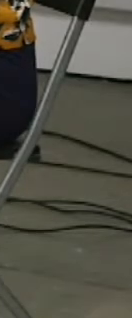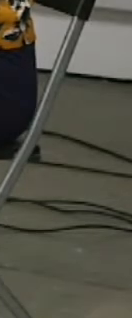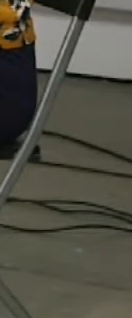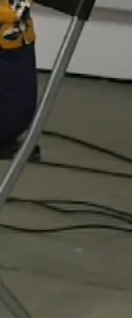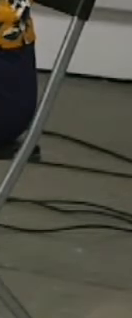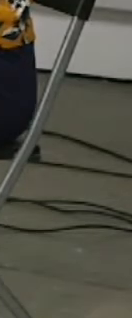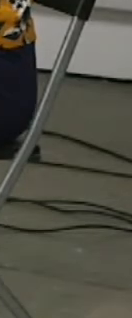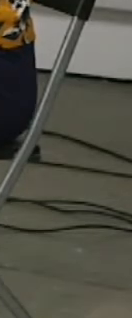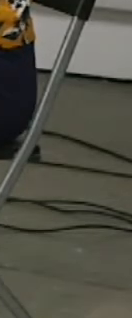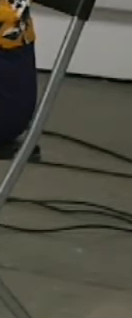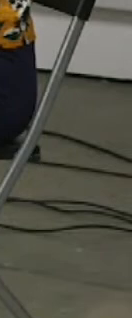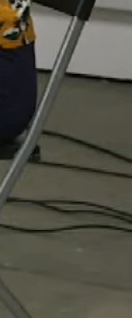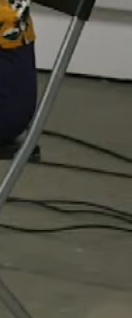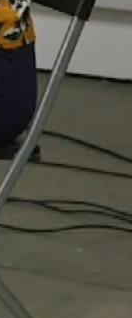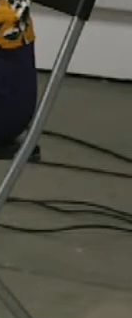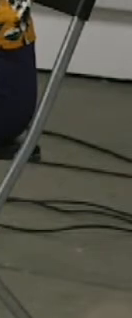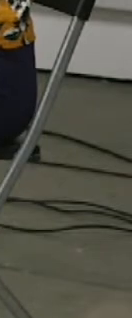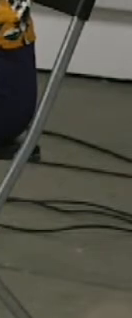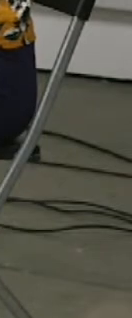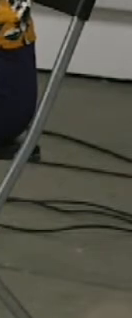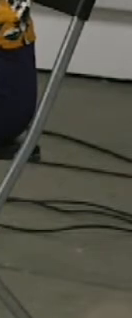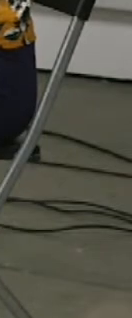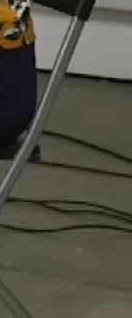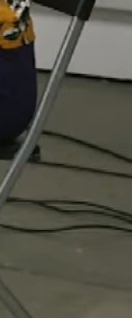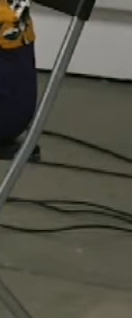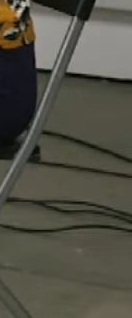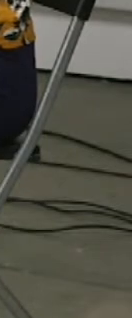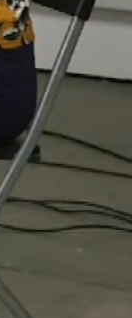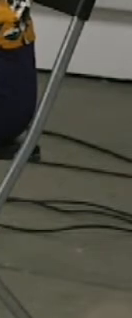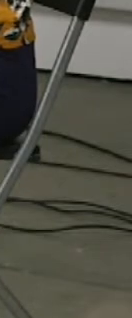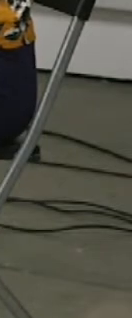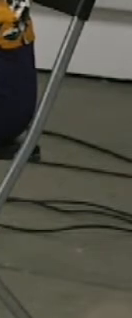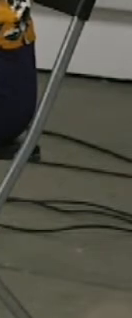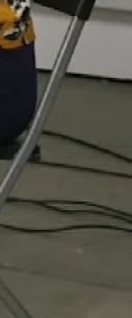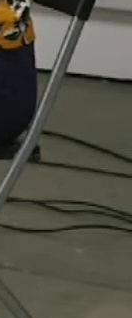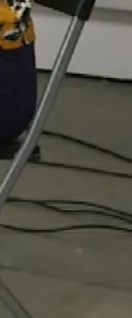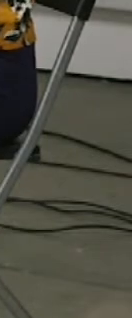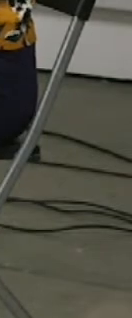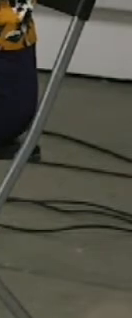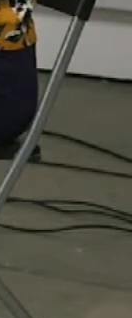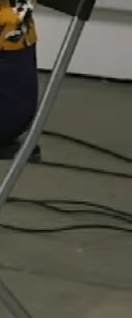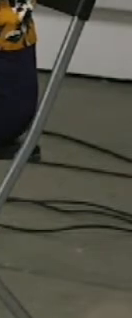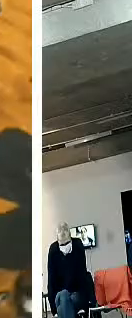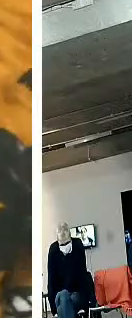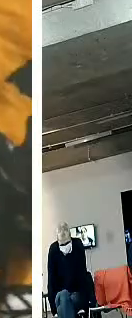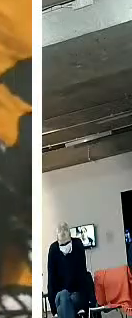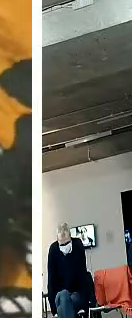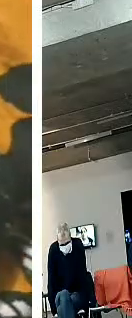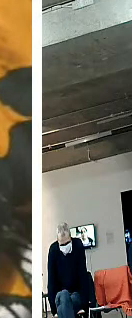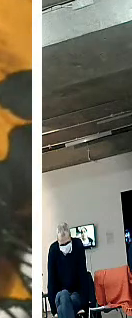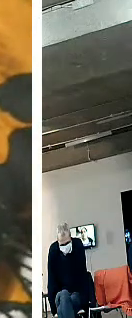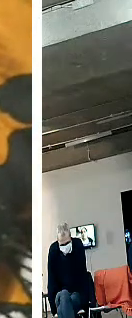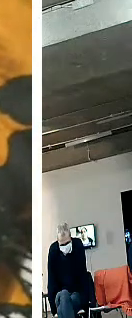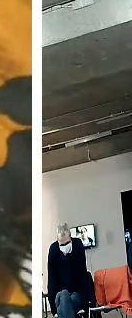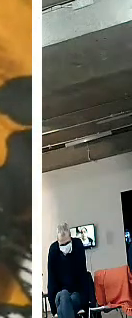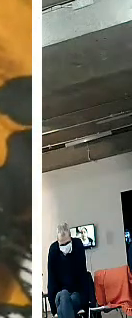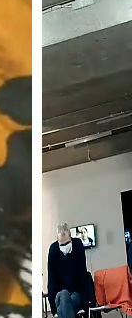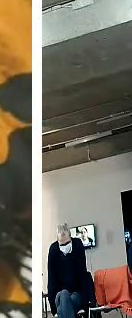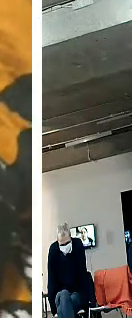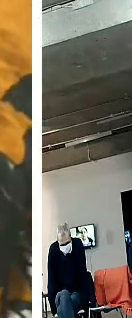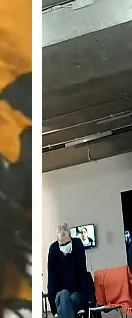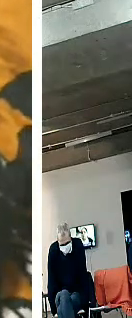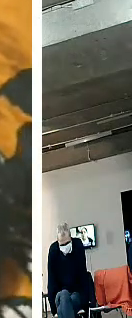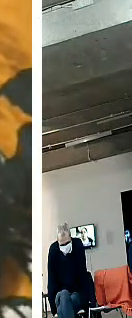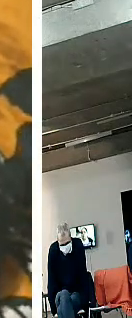and imagining other forms of justice that might be outside of that, so not letting our imaginations be